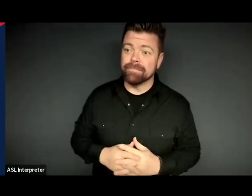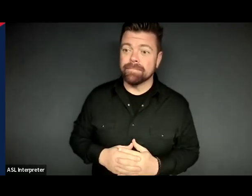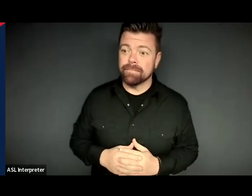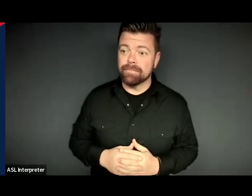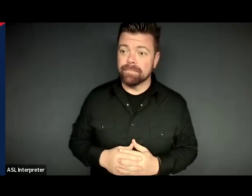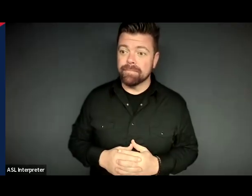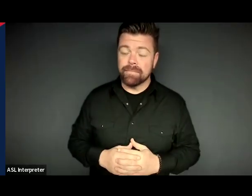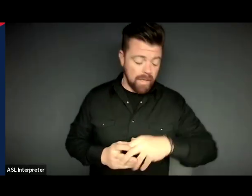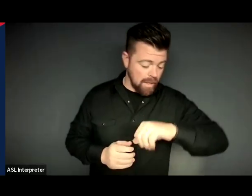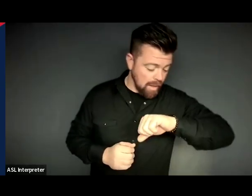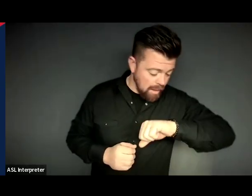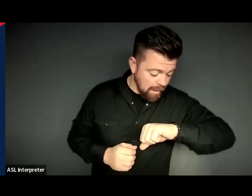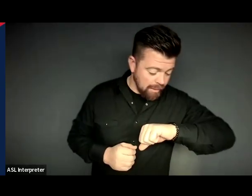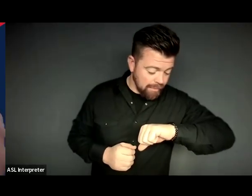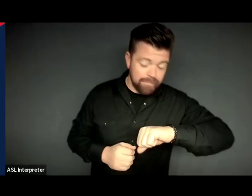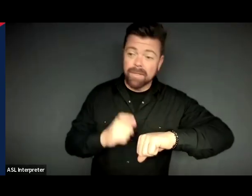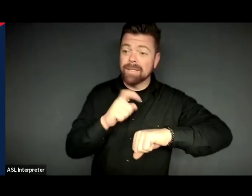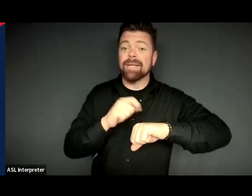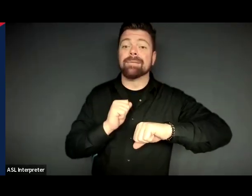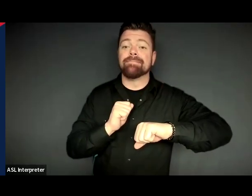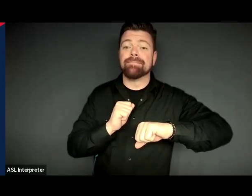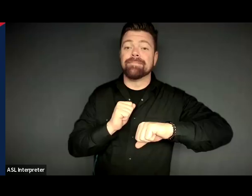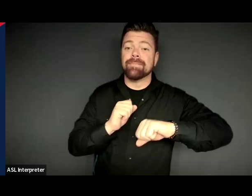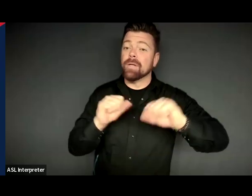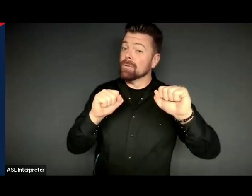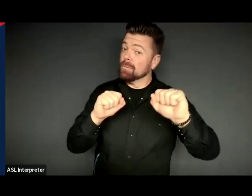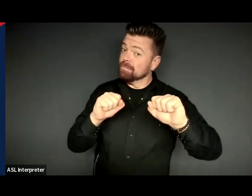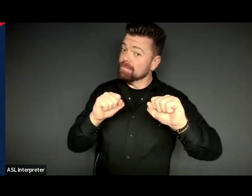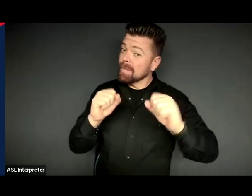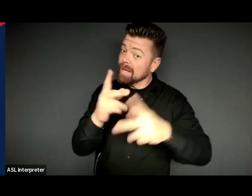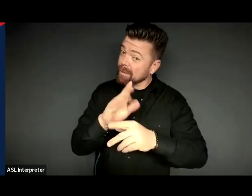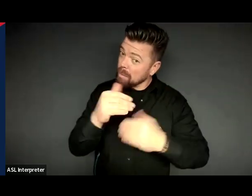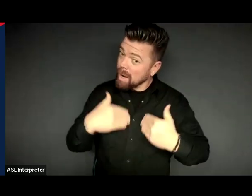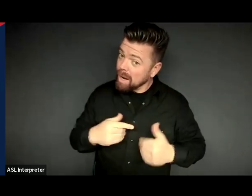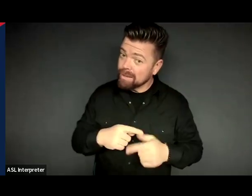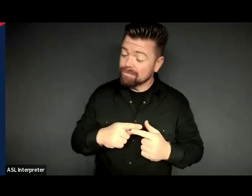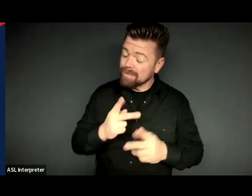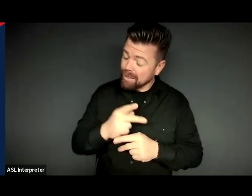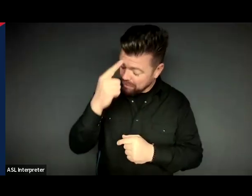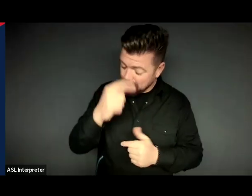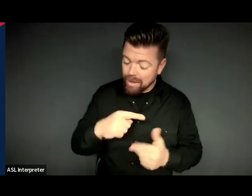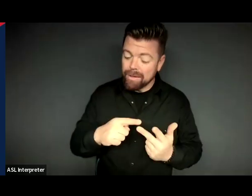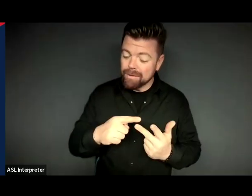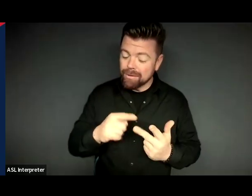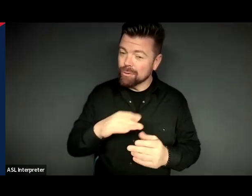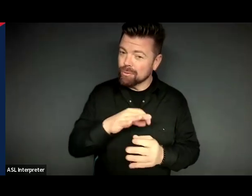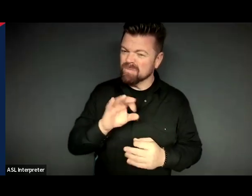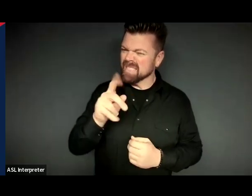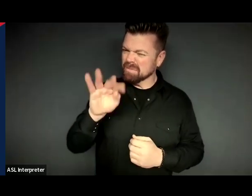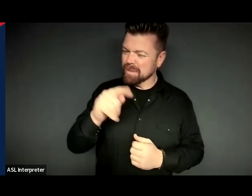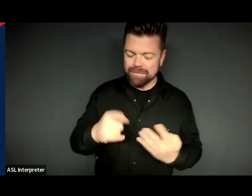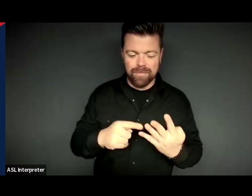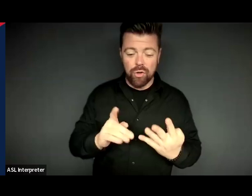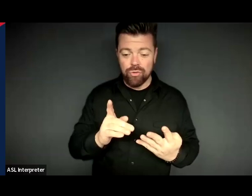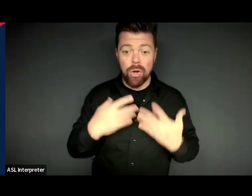that, we're at exactly the top of the hour, so take care of your body, take care of your mind, take care of your spirit, take care of your